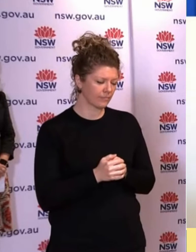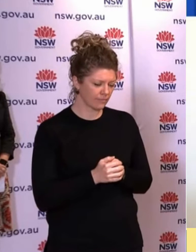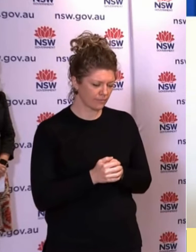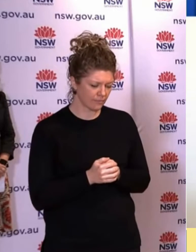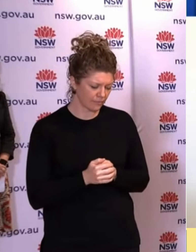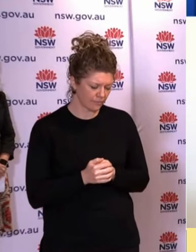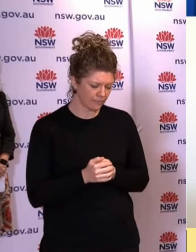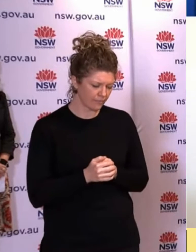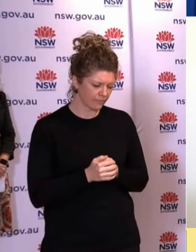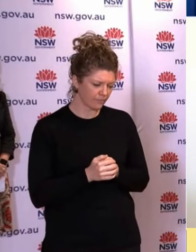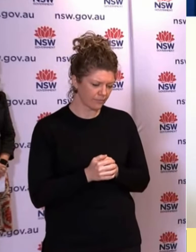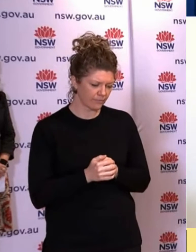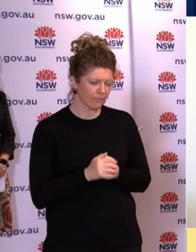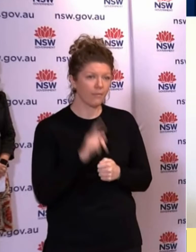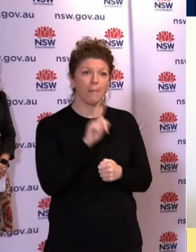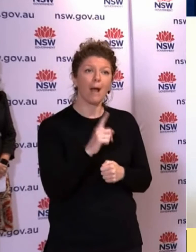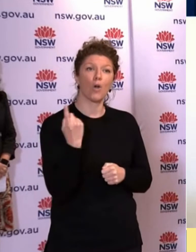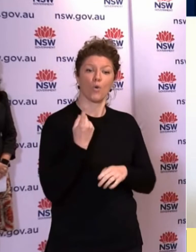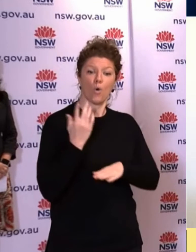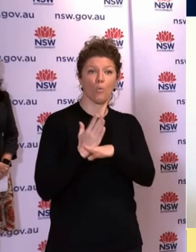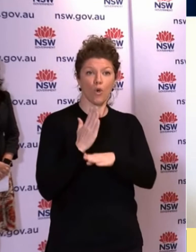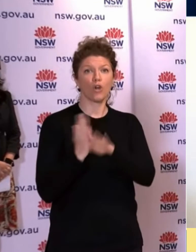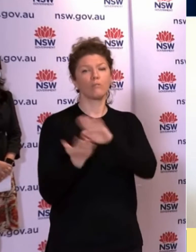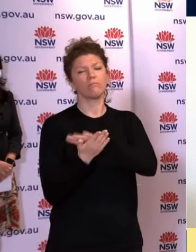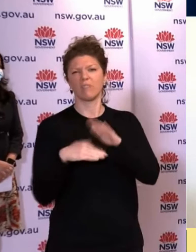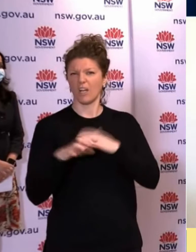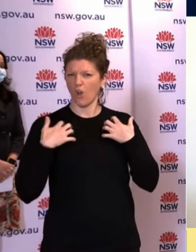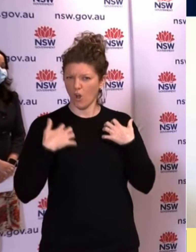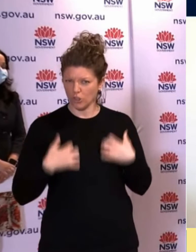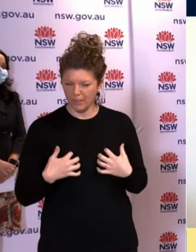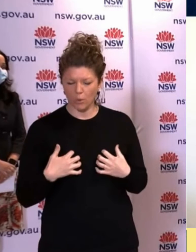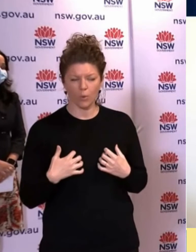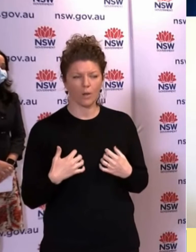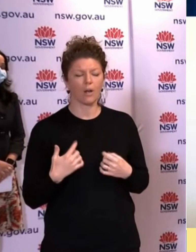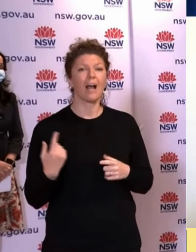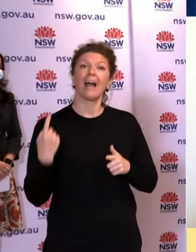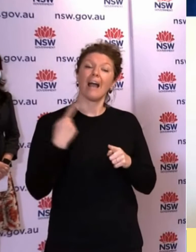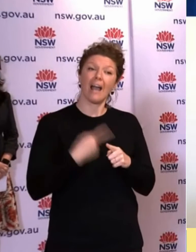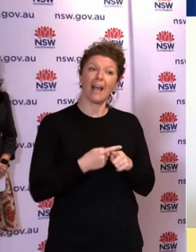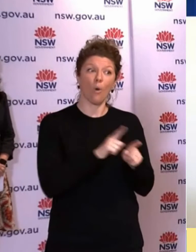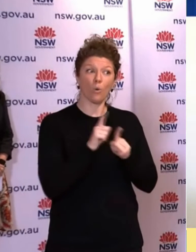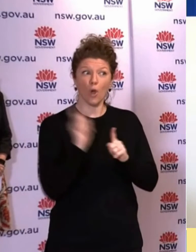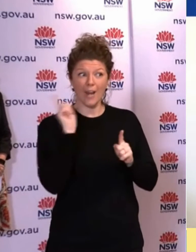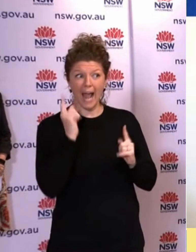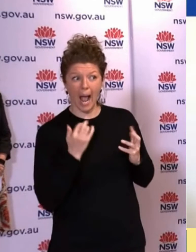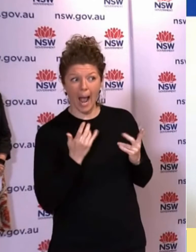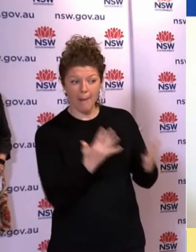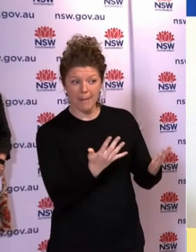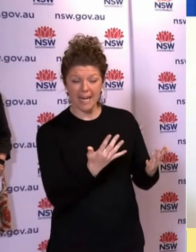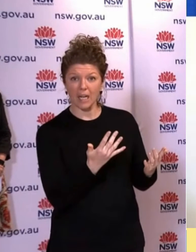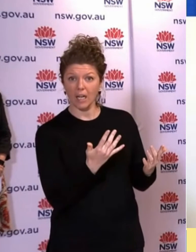not only are the staff doing it well, but I think that the cases at the moment are